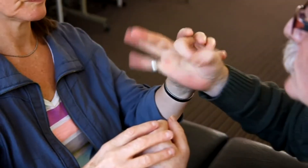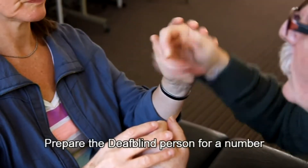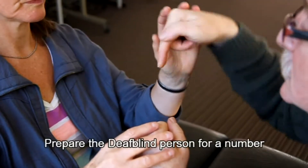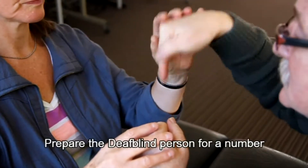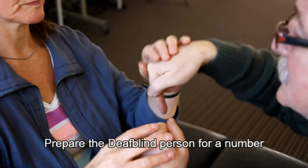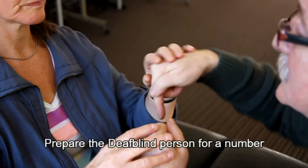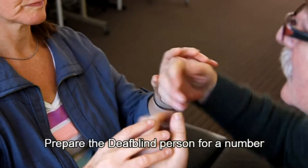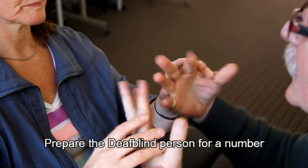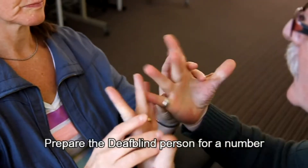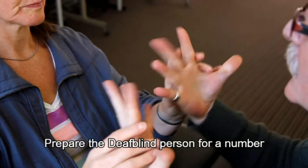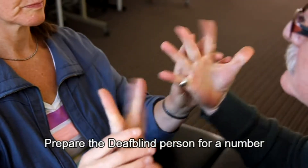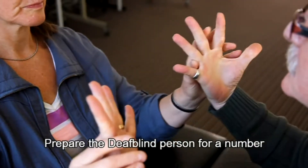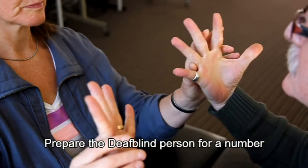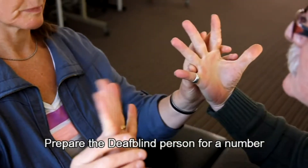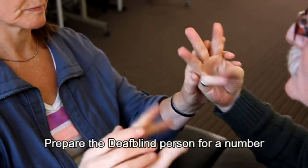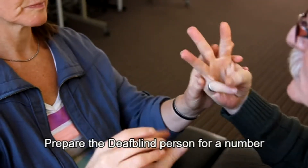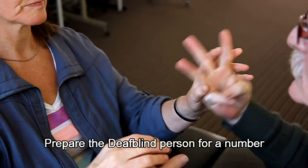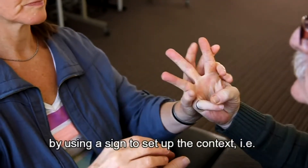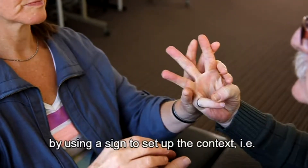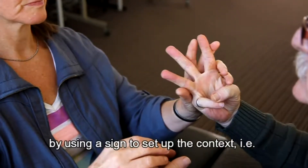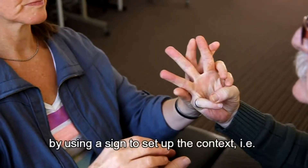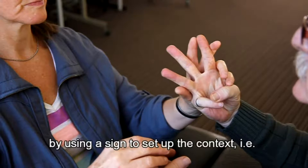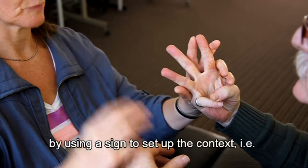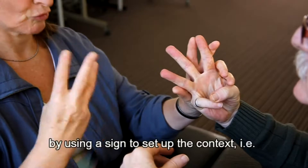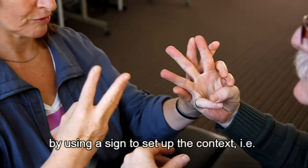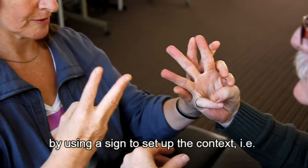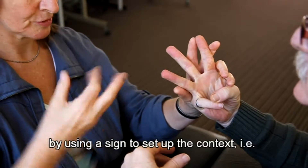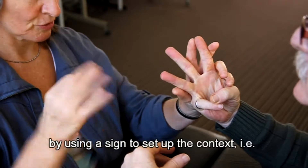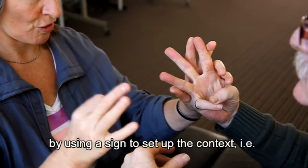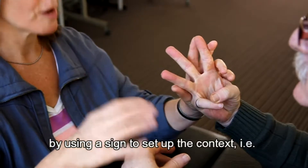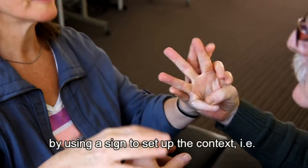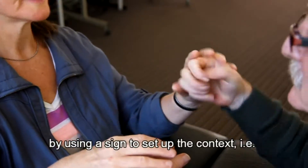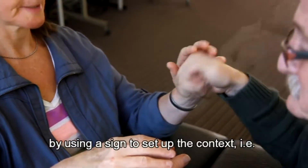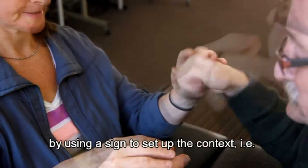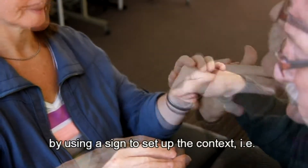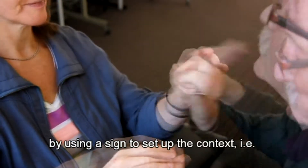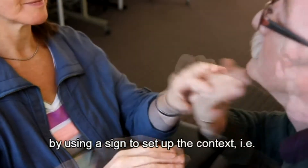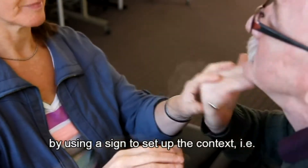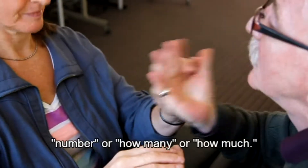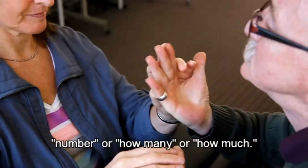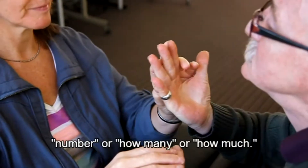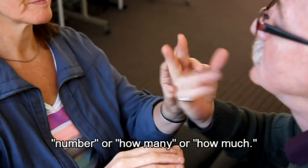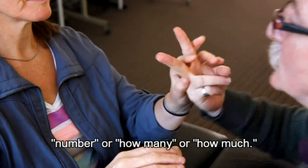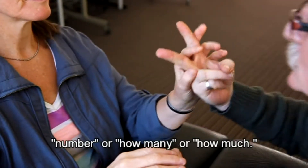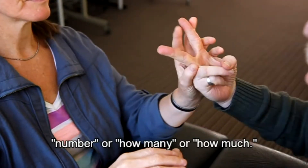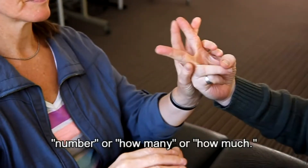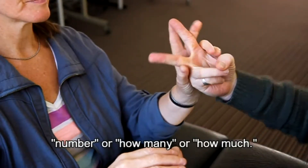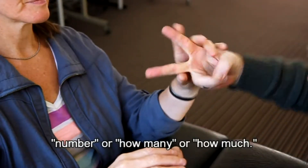Prepare the deafblind person for a number by using a sign to set up the context, i.e. number or how